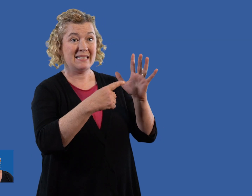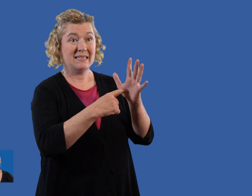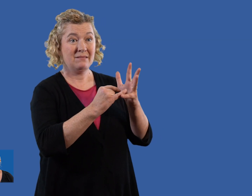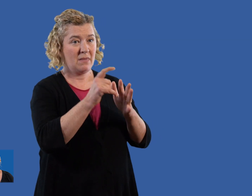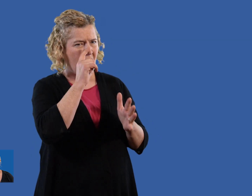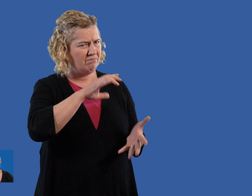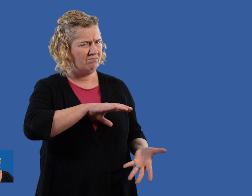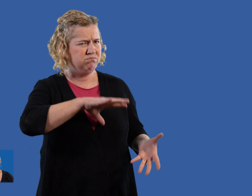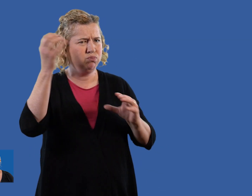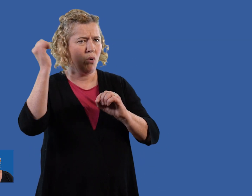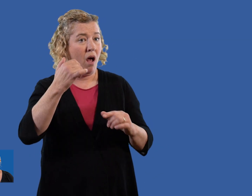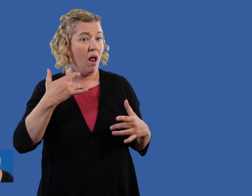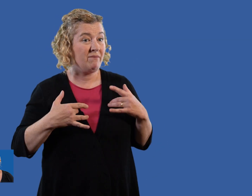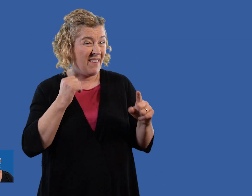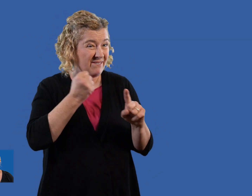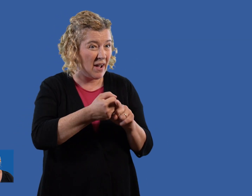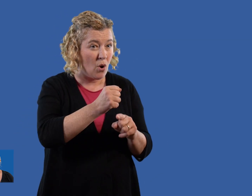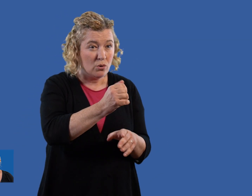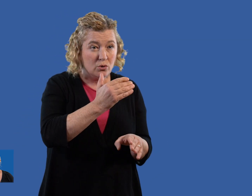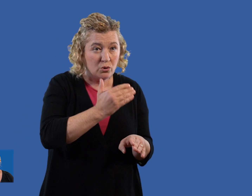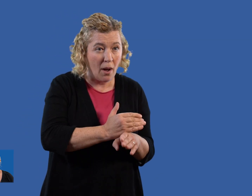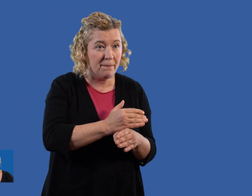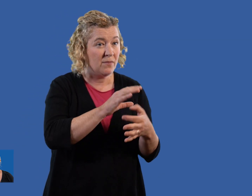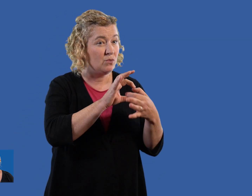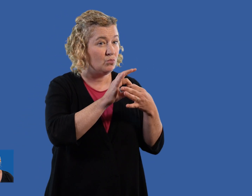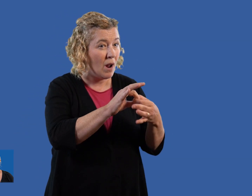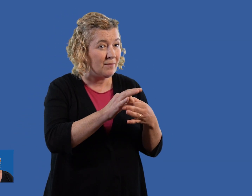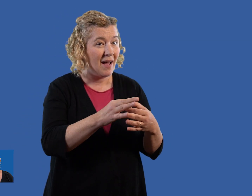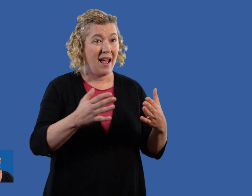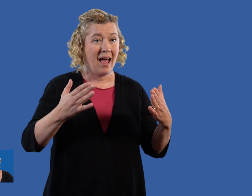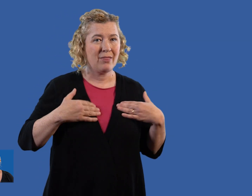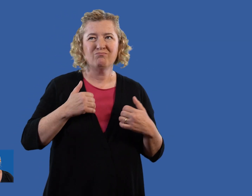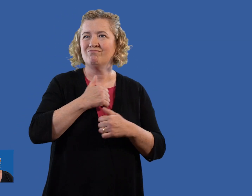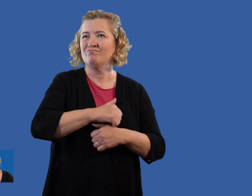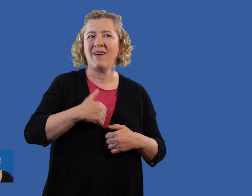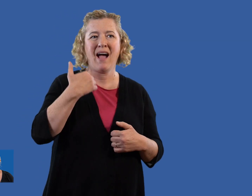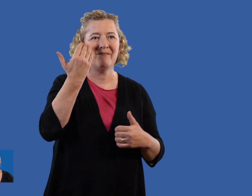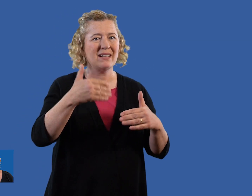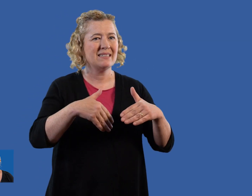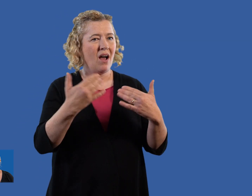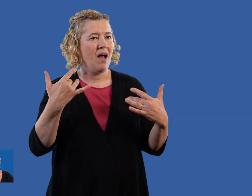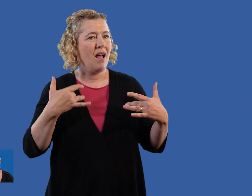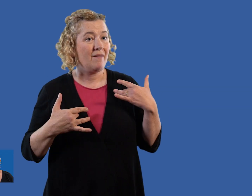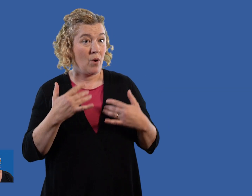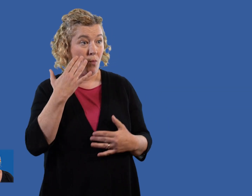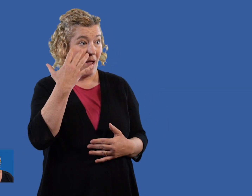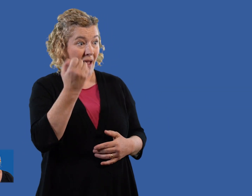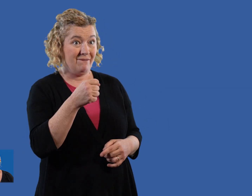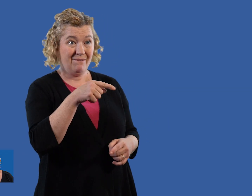PTSD can disrupt your whole life, your job, relationships, health, and your enjoyment of everyday